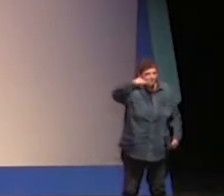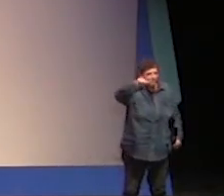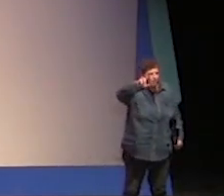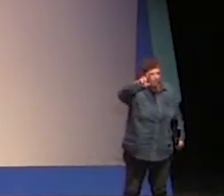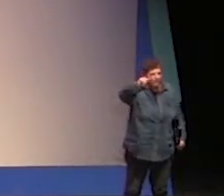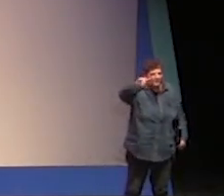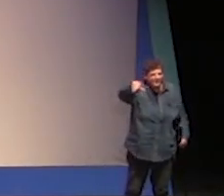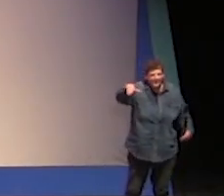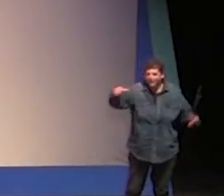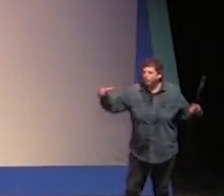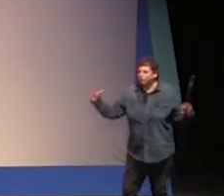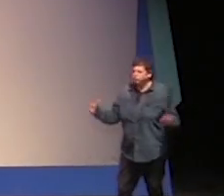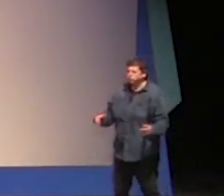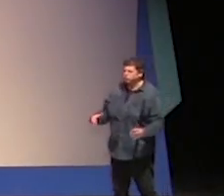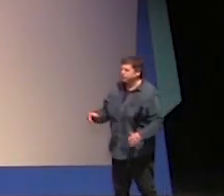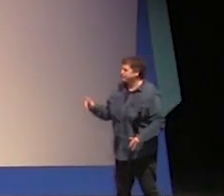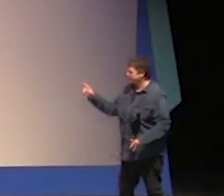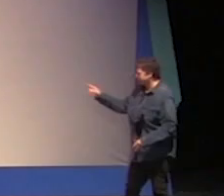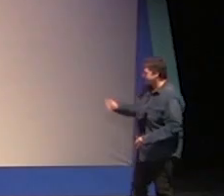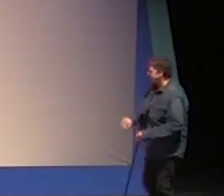Now we have the party.